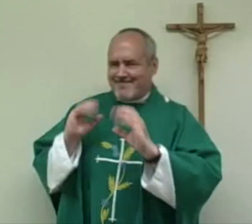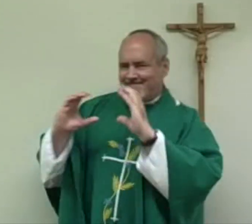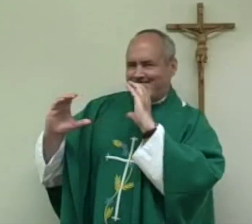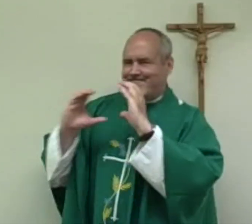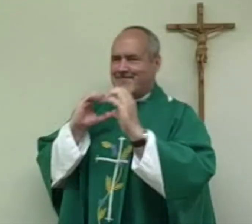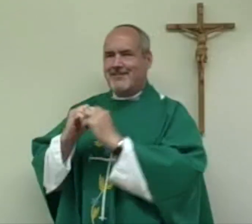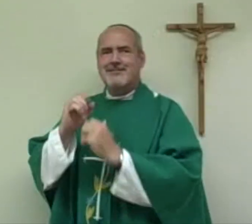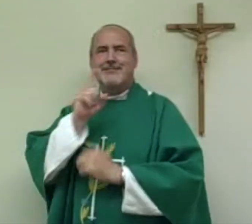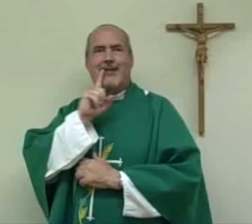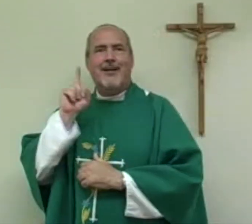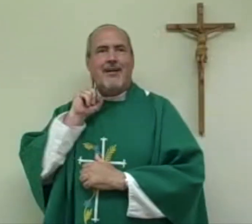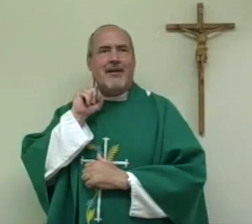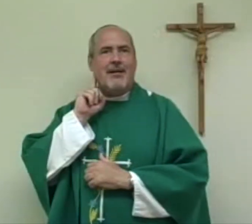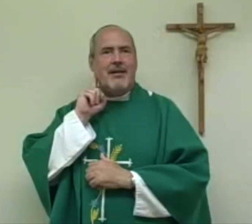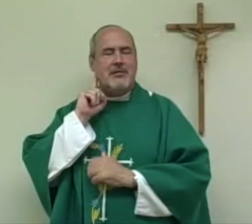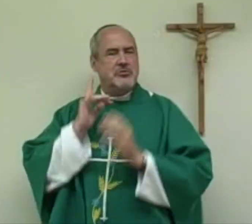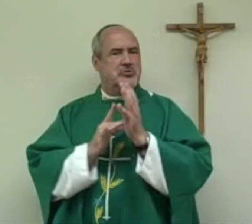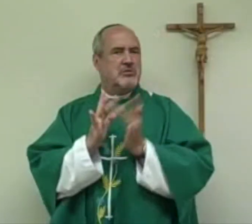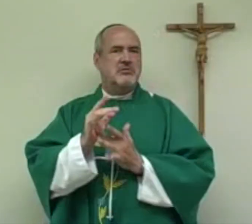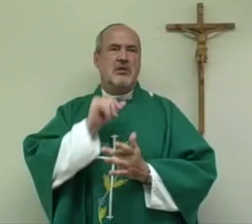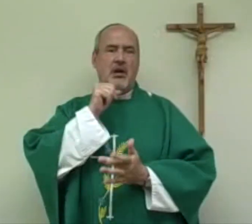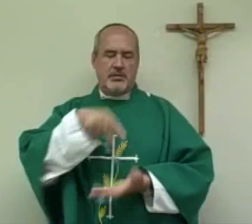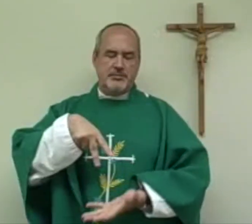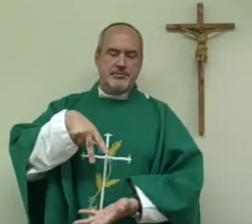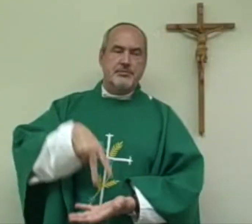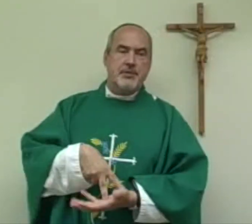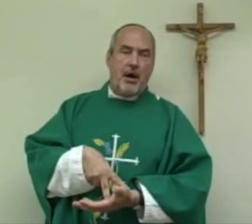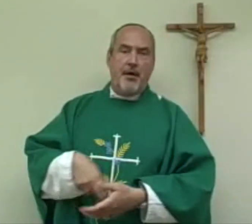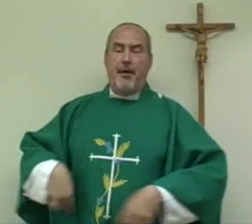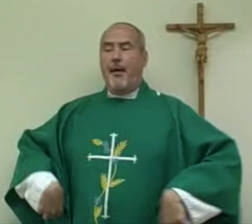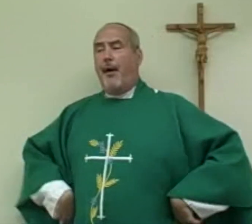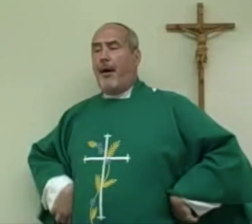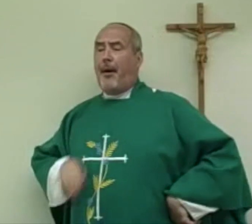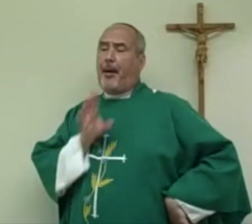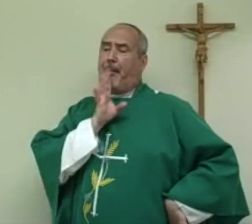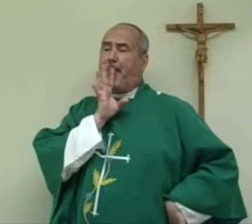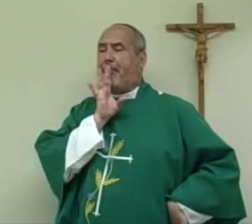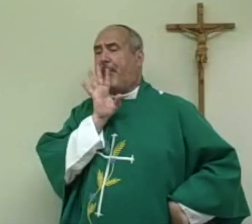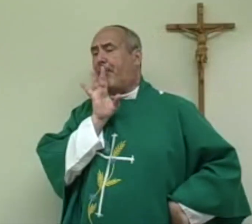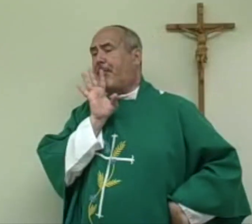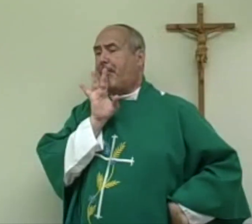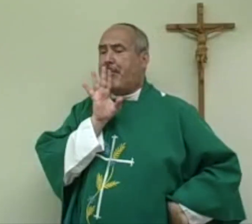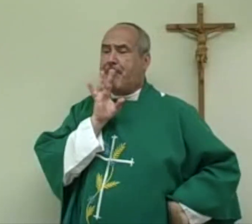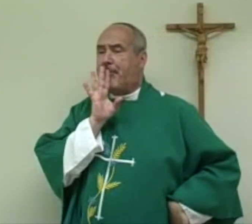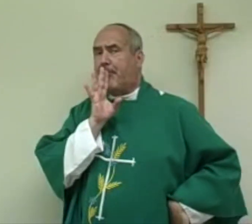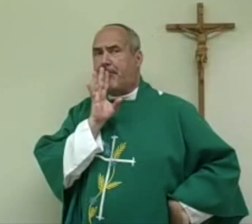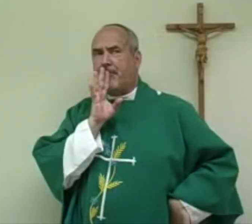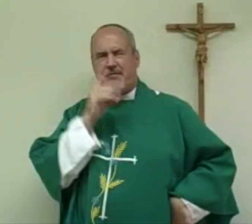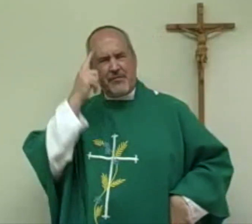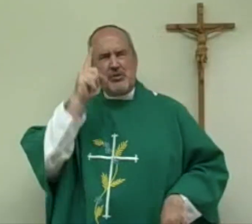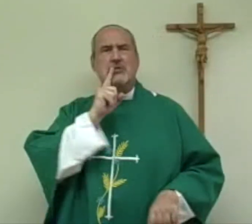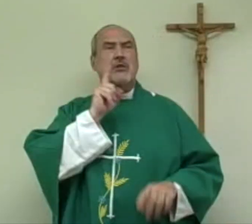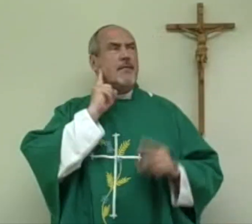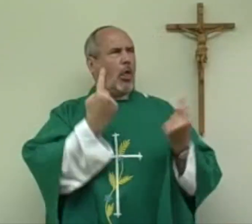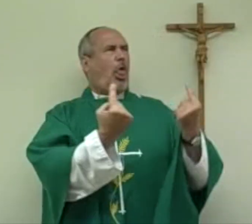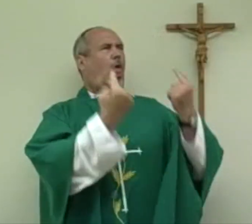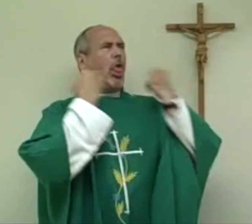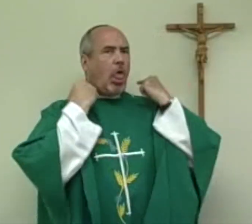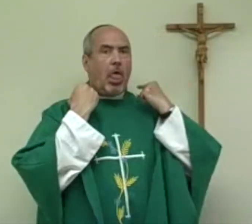me and impressed me was that Jesus had no qualms about communicating with the deaf man. He didn't just stand back and